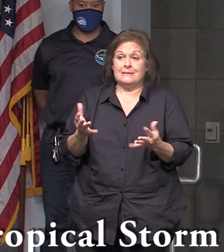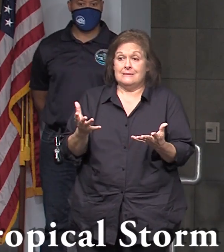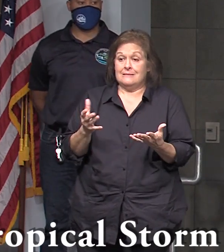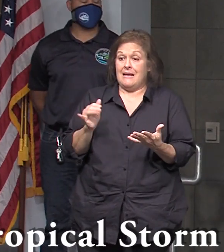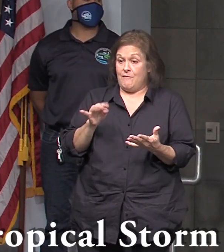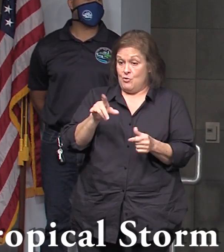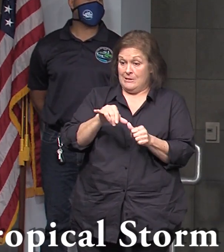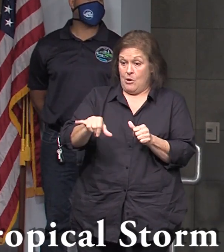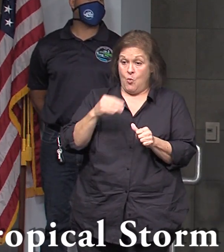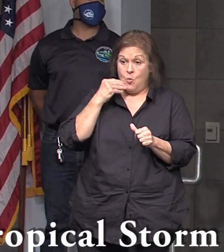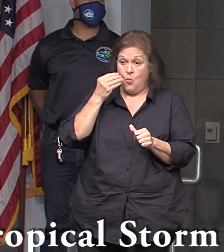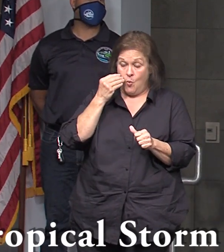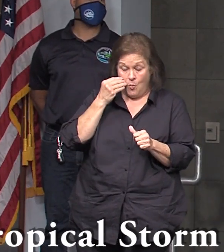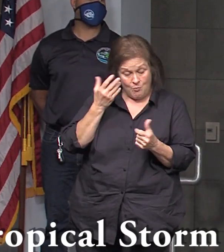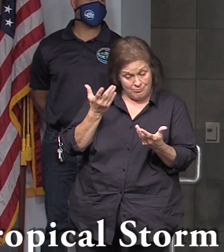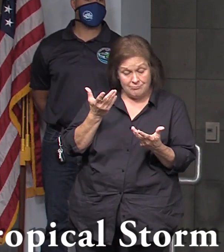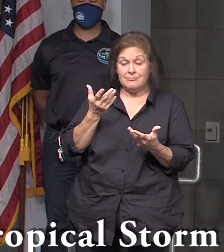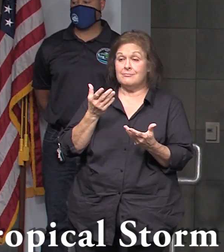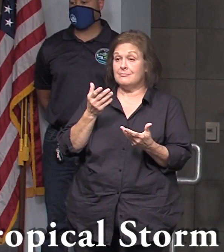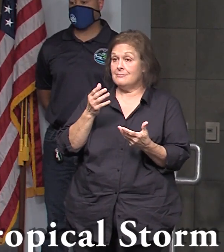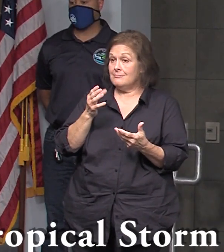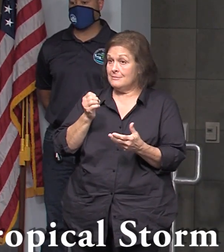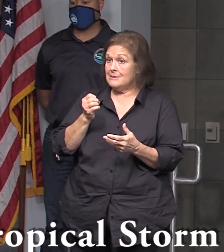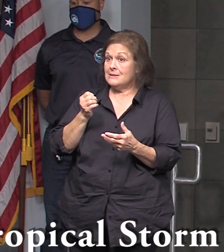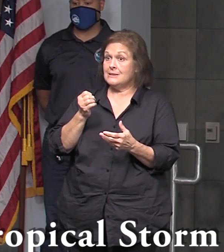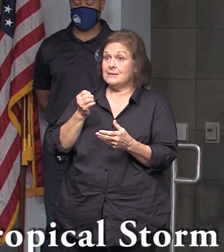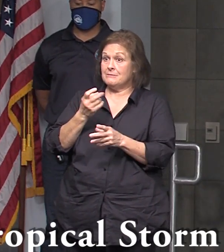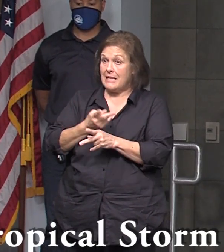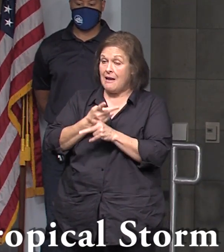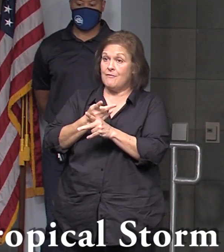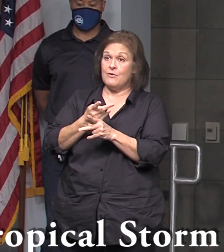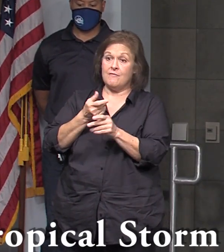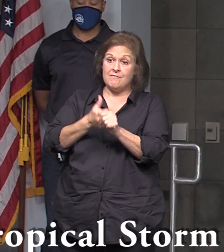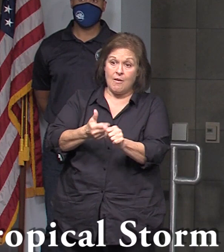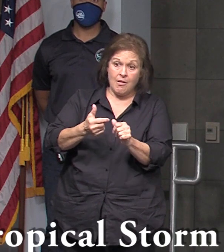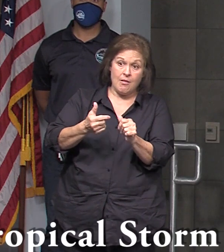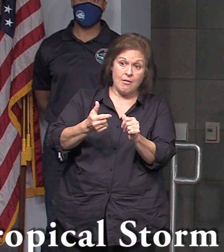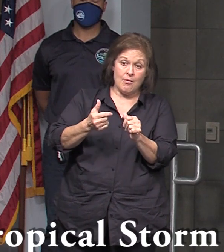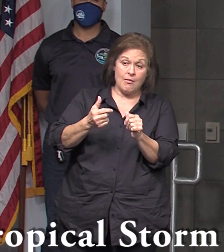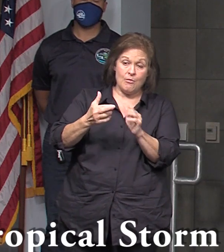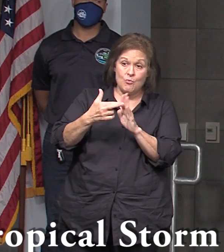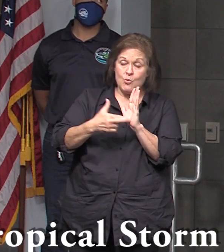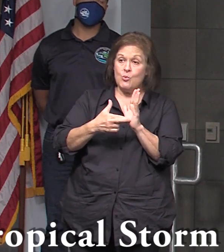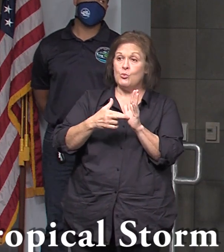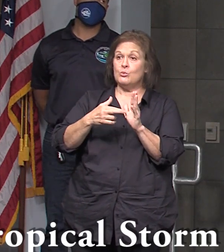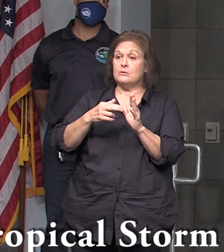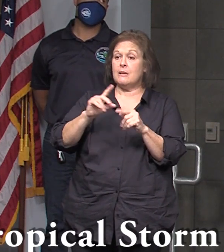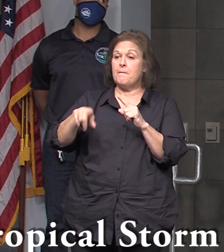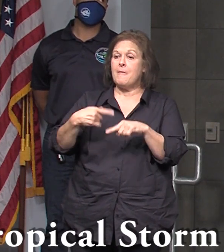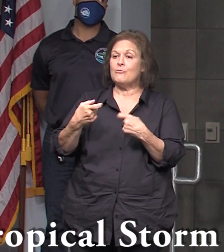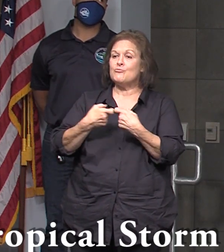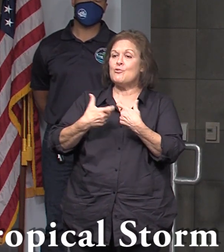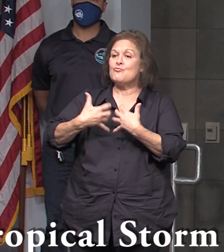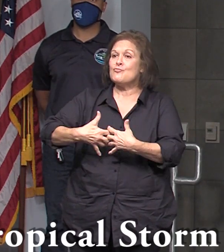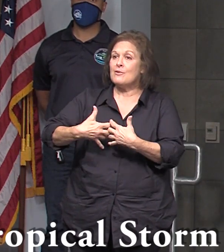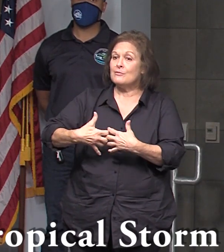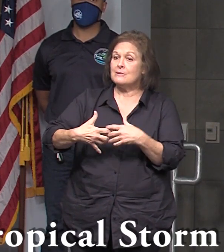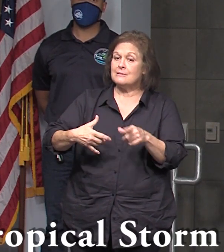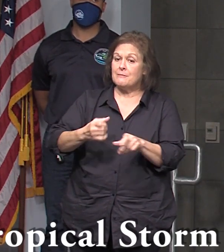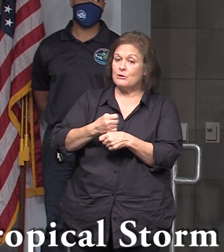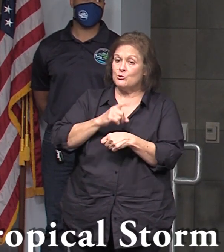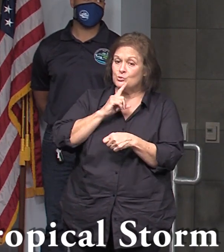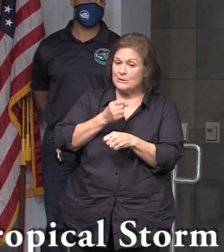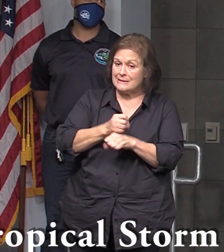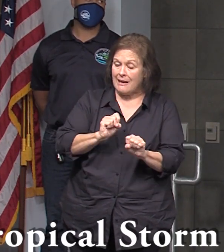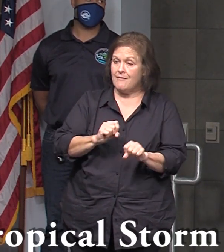the warnings that Chief Tibbetts and I both portrayed regarding generator safety. If you utilize that, make sure you have